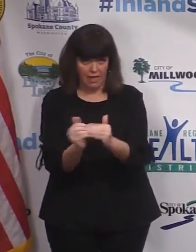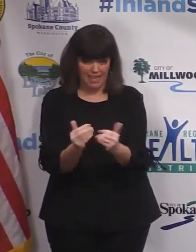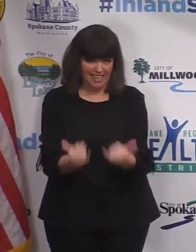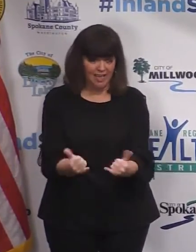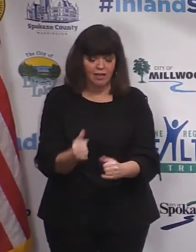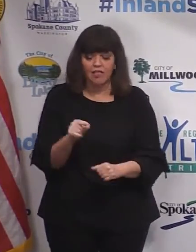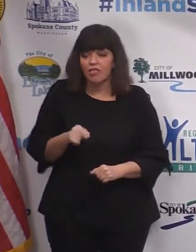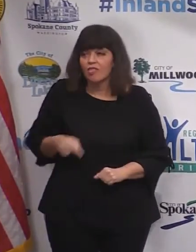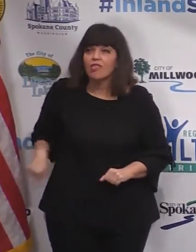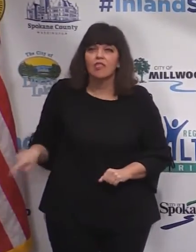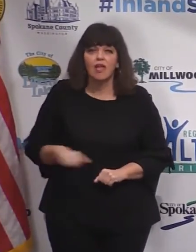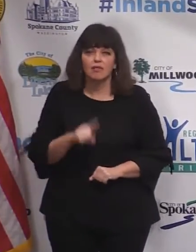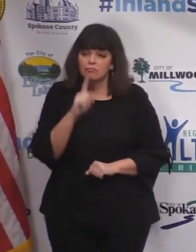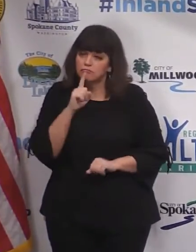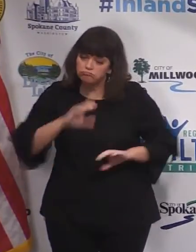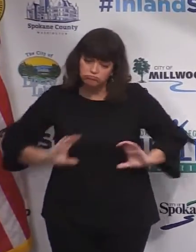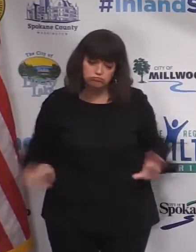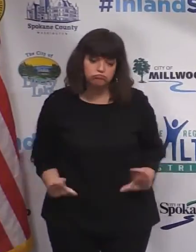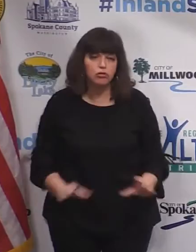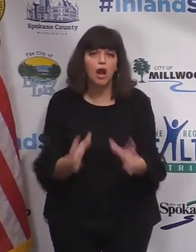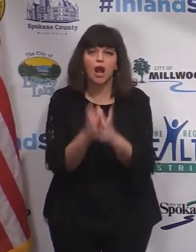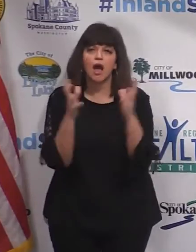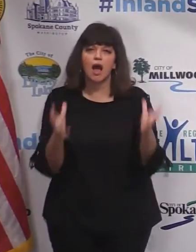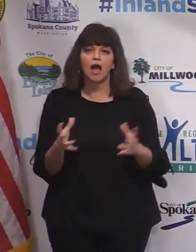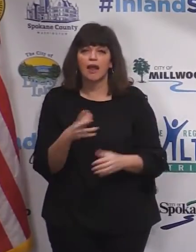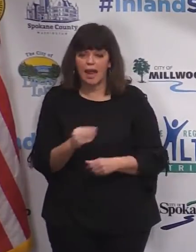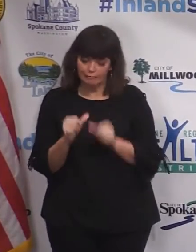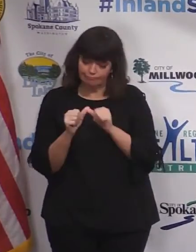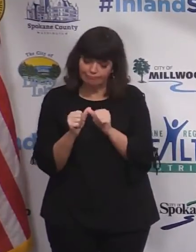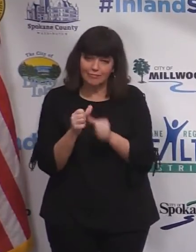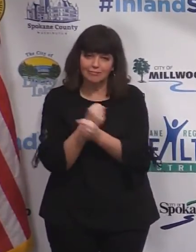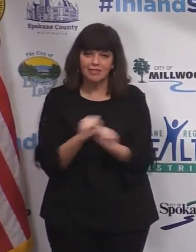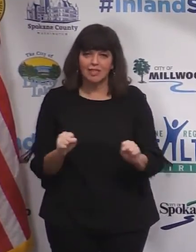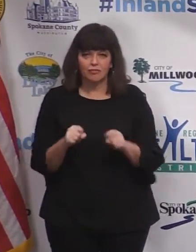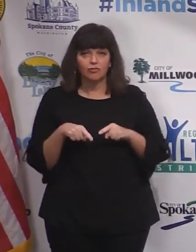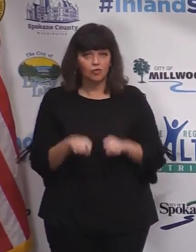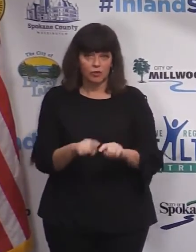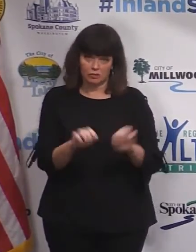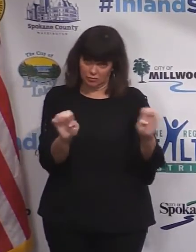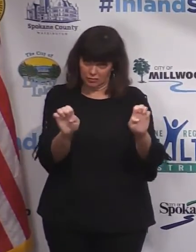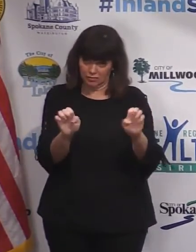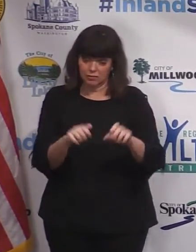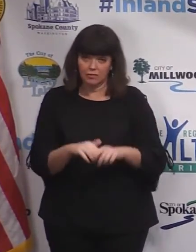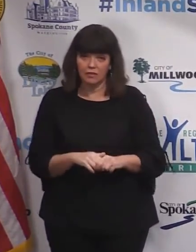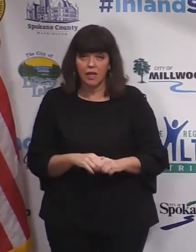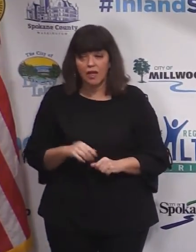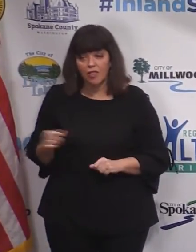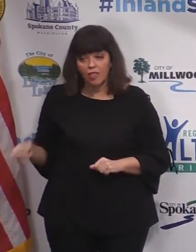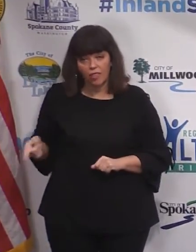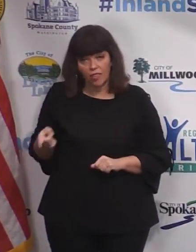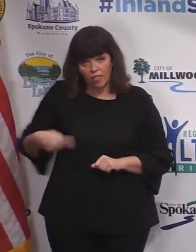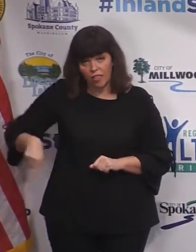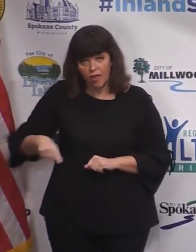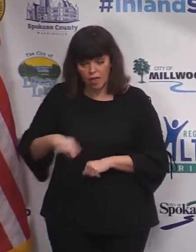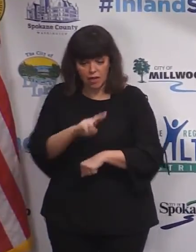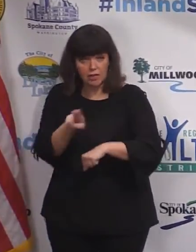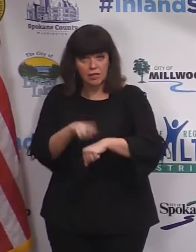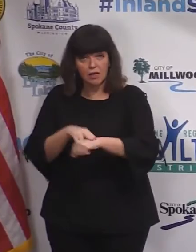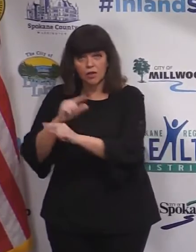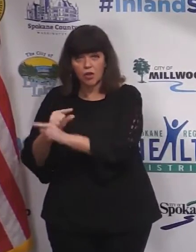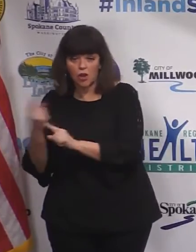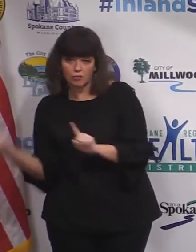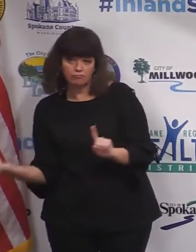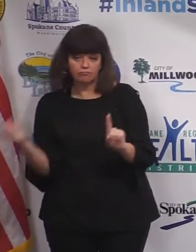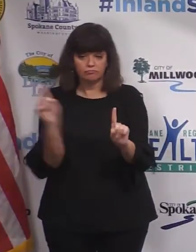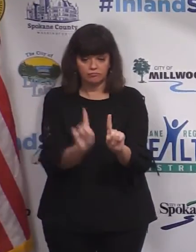level of productivity and safety for our team and partners during the crisis. They're serving alongside our staff, helping us procure, sort,